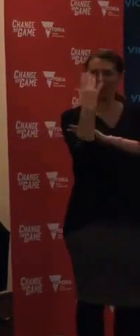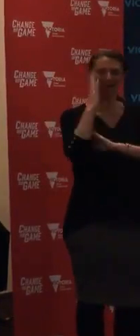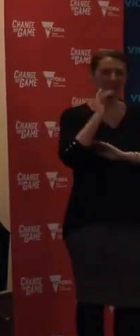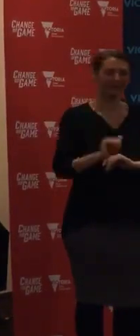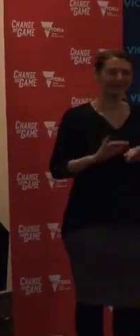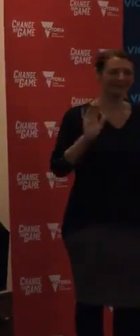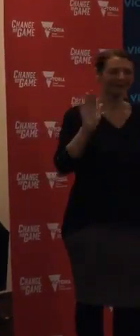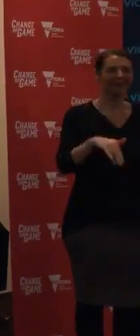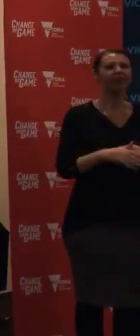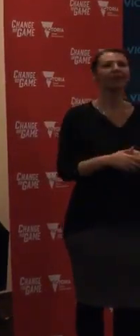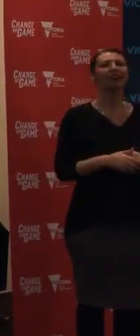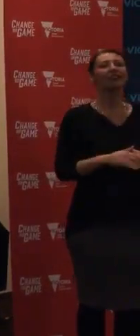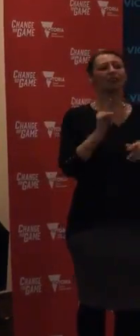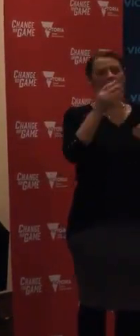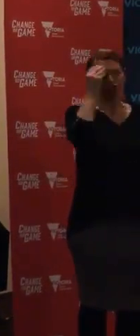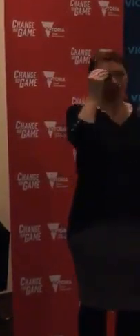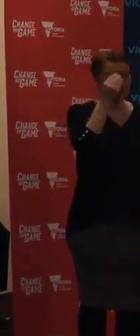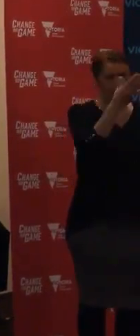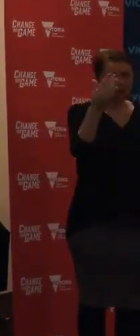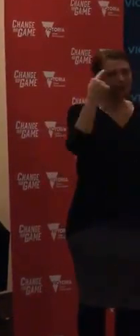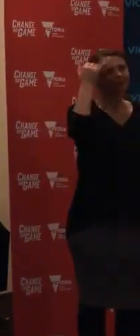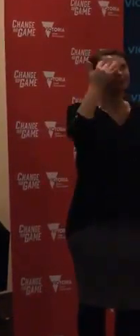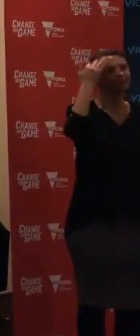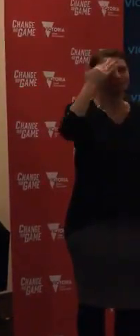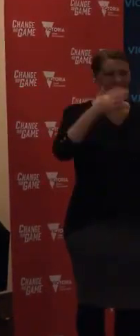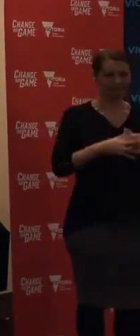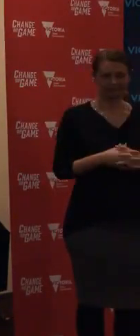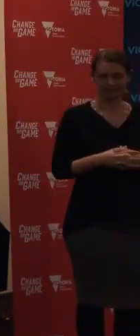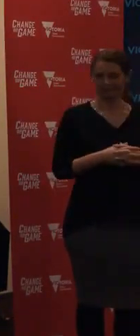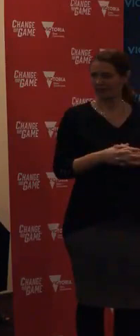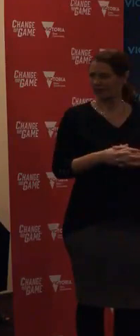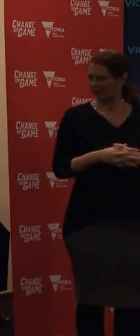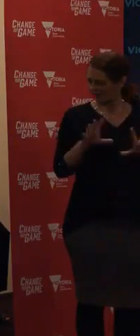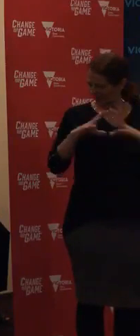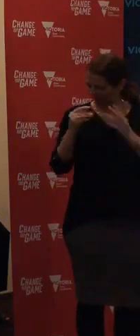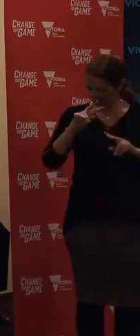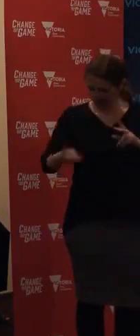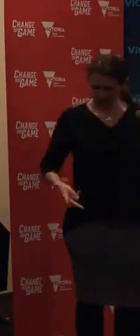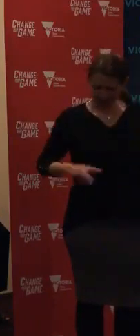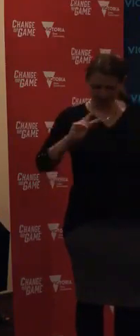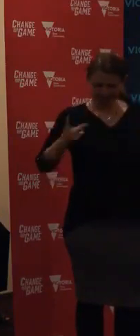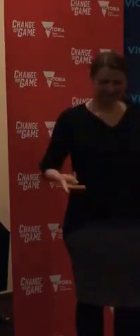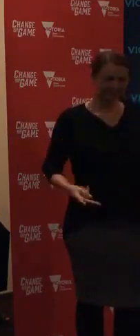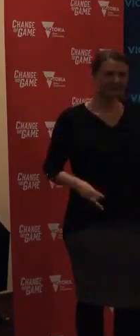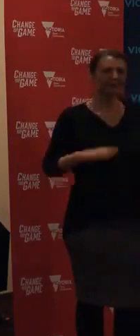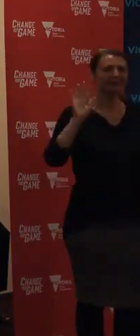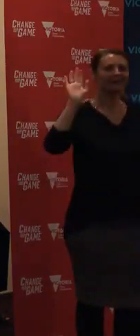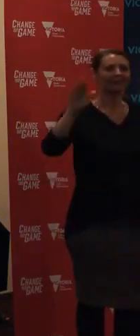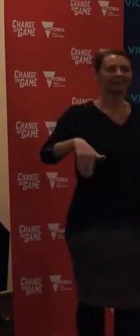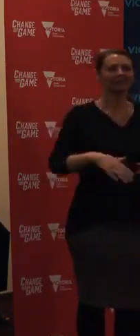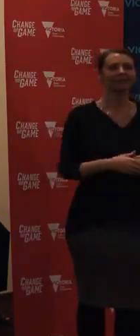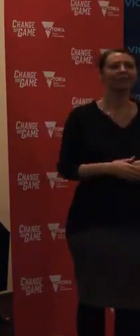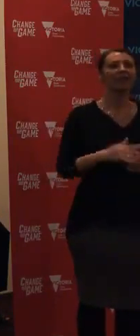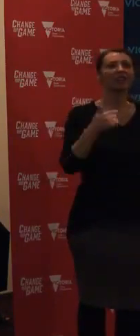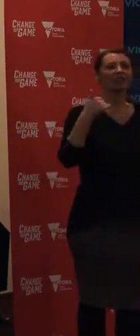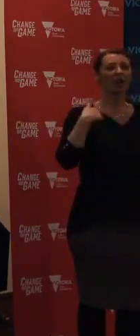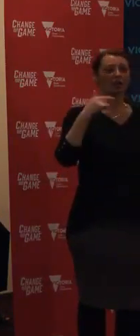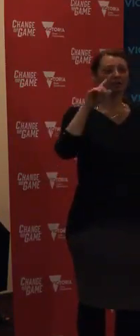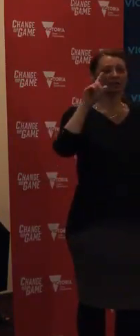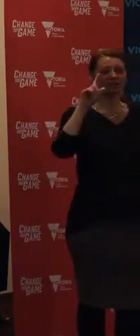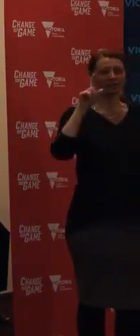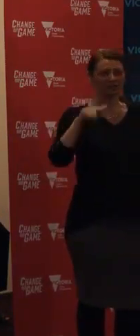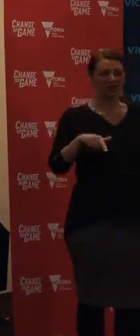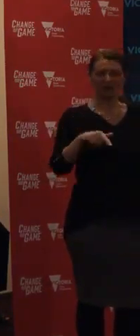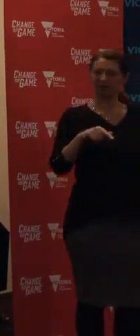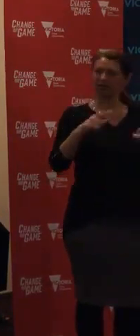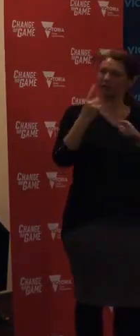Before I go, I just want to give you some food for thought. I started off, everything's falling off this. I started off basically